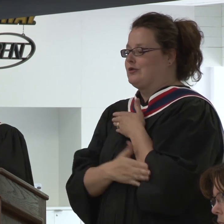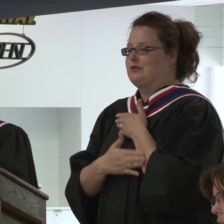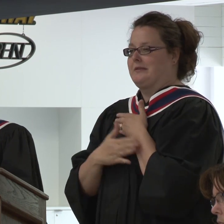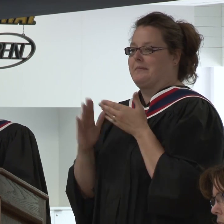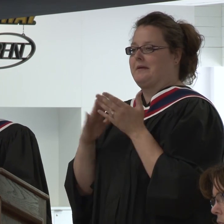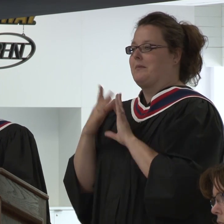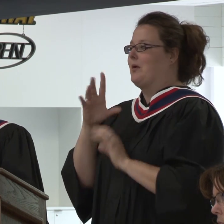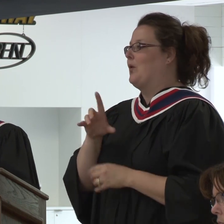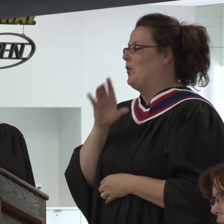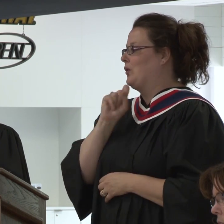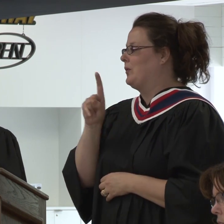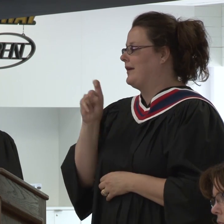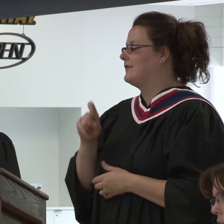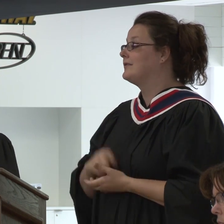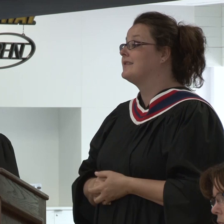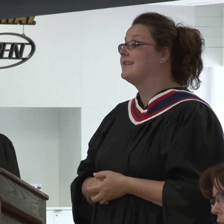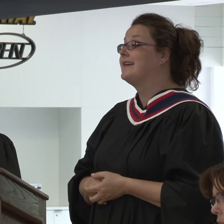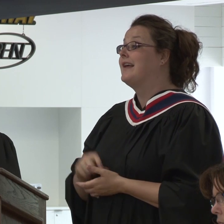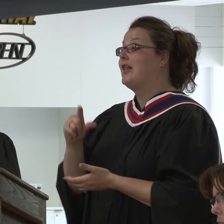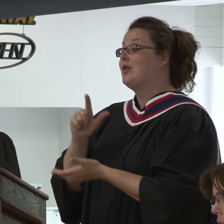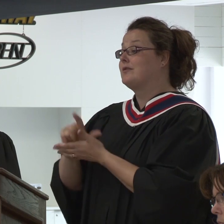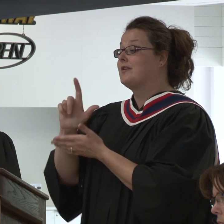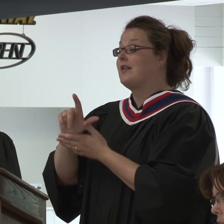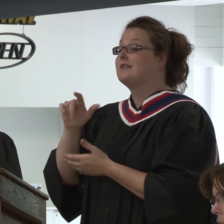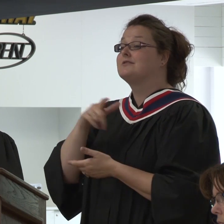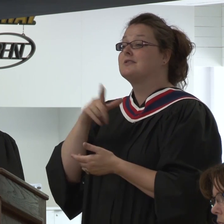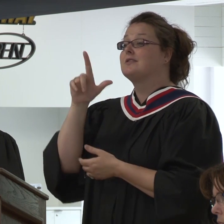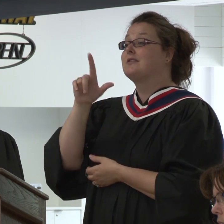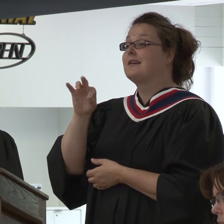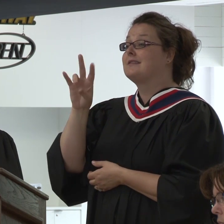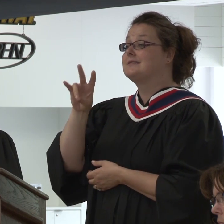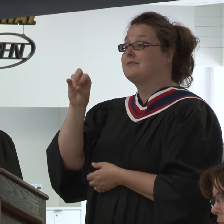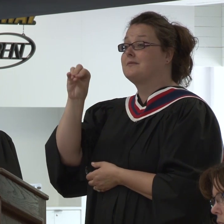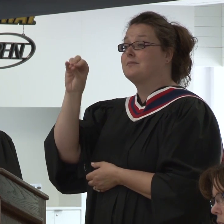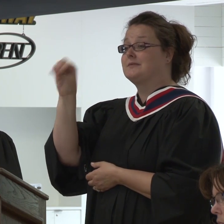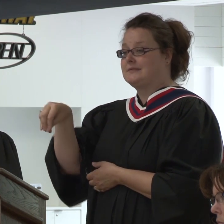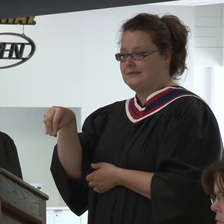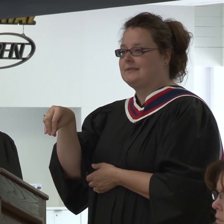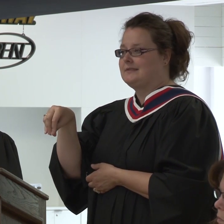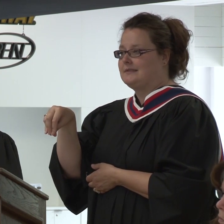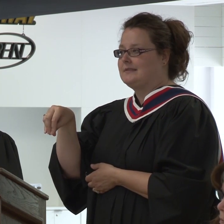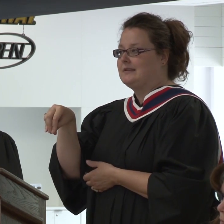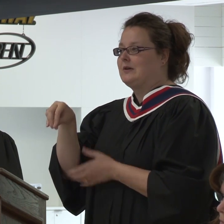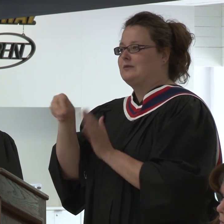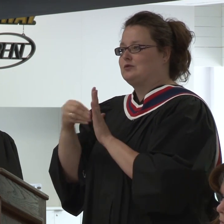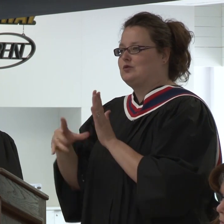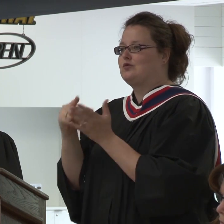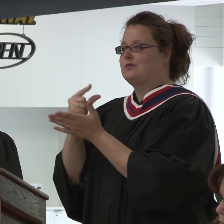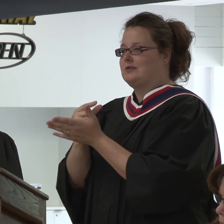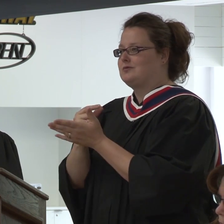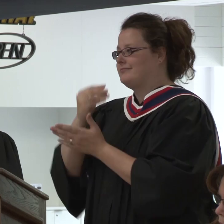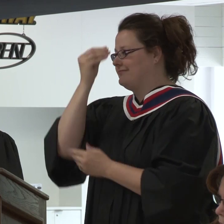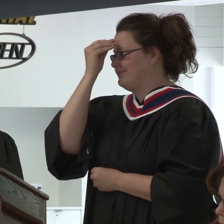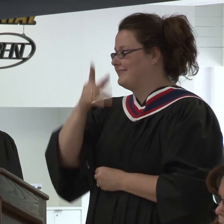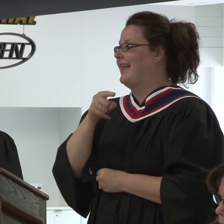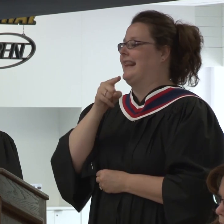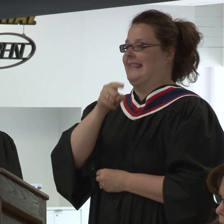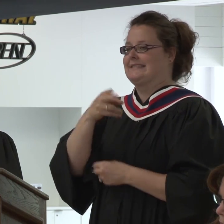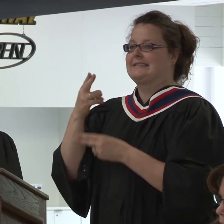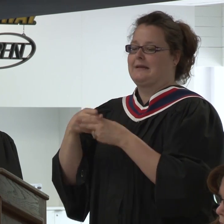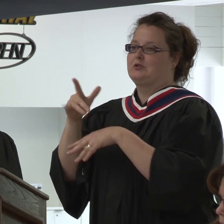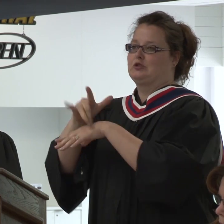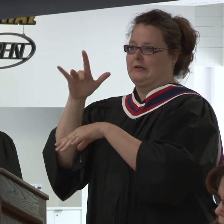where 97% of graduates recommend Loyalists to their peers tells it all.